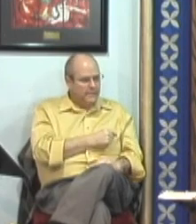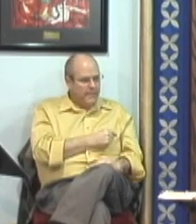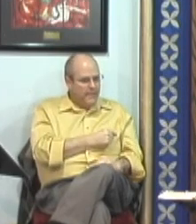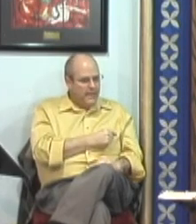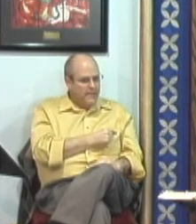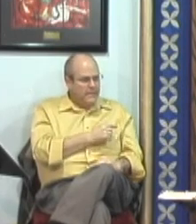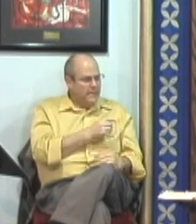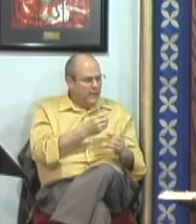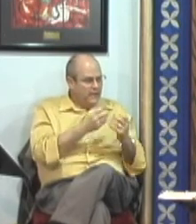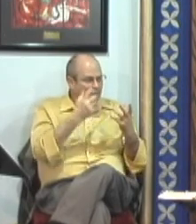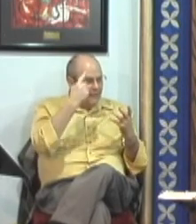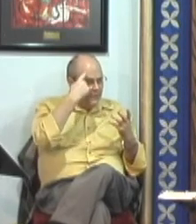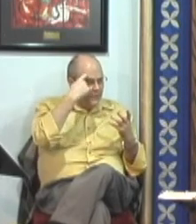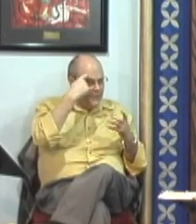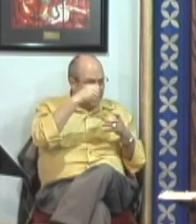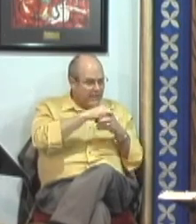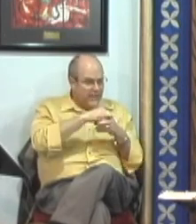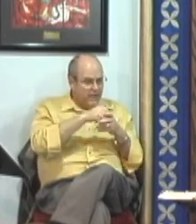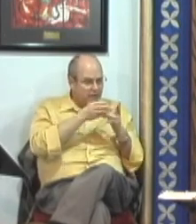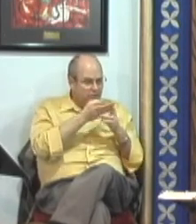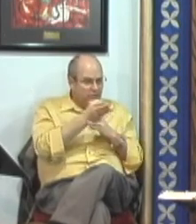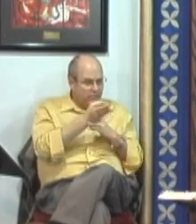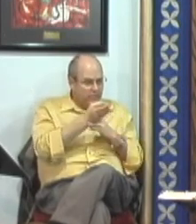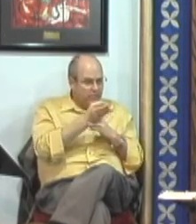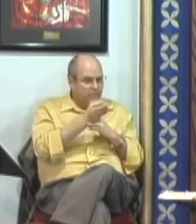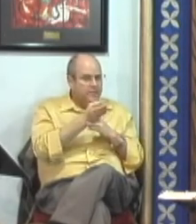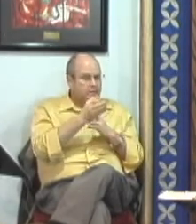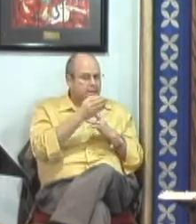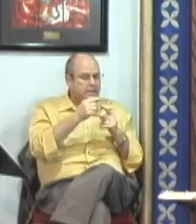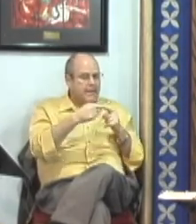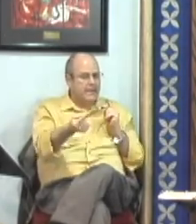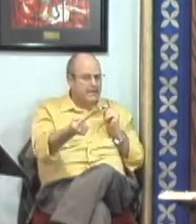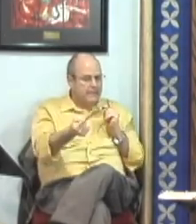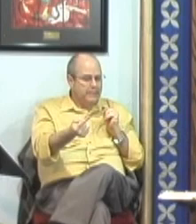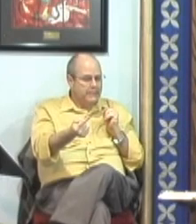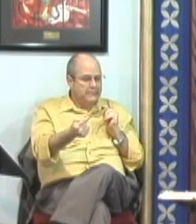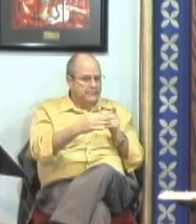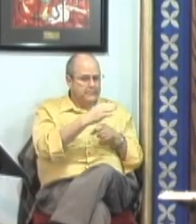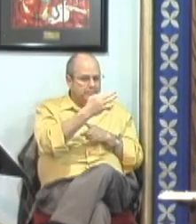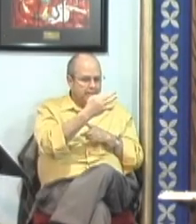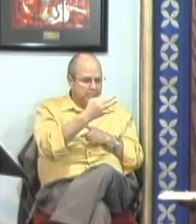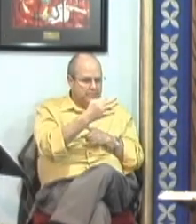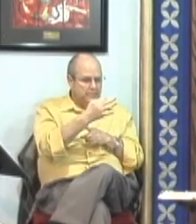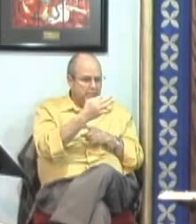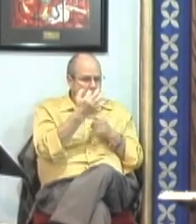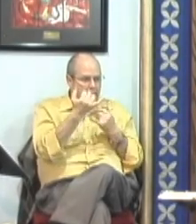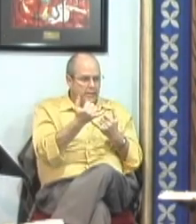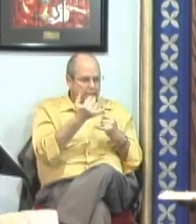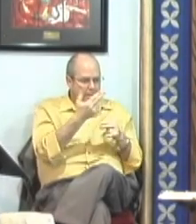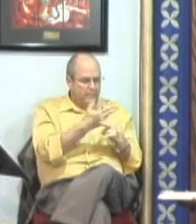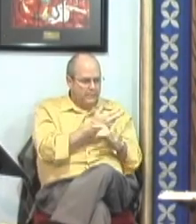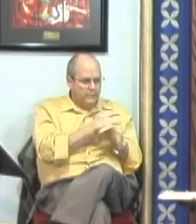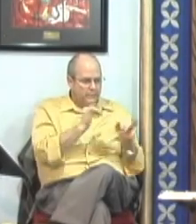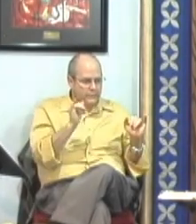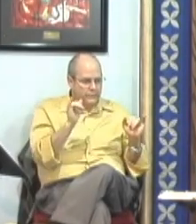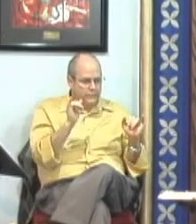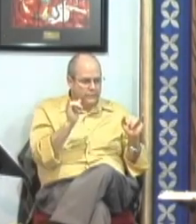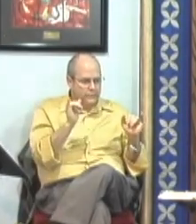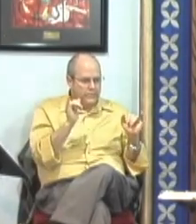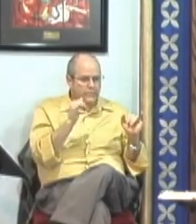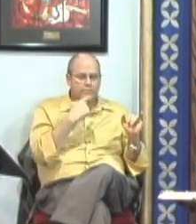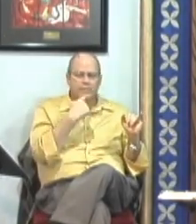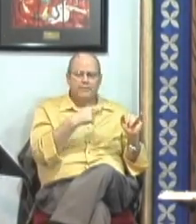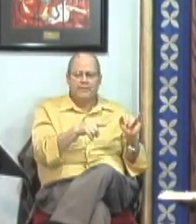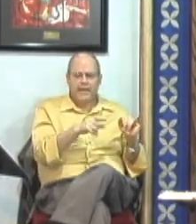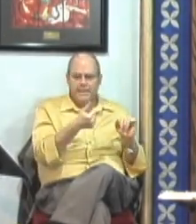because a lot of that thinking got in there through the spirits that the enemy assigns to us to whisper in our ears. So right now, in the name of Yeshua, we